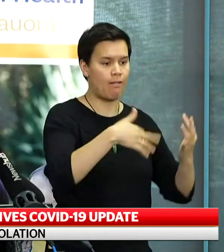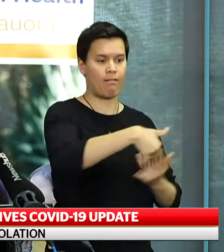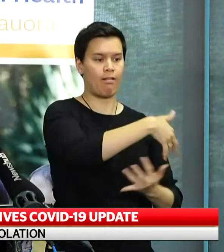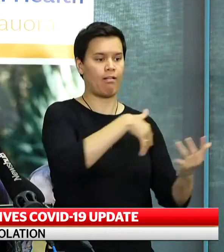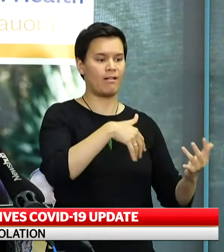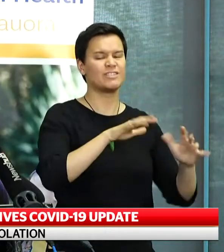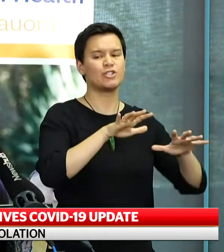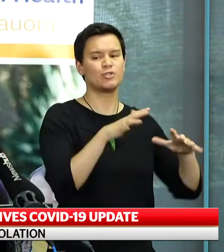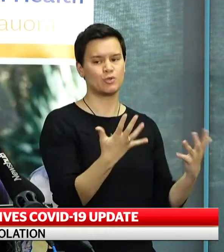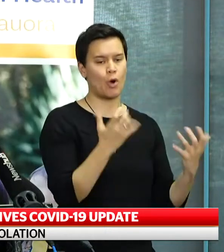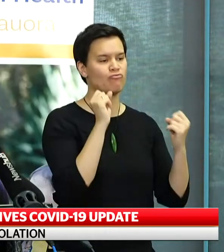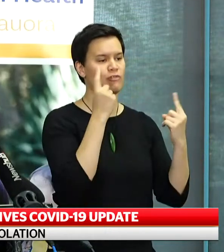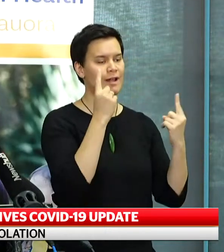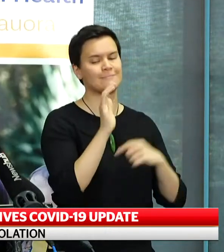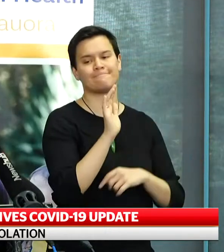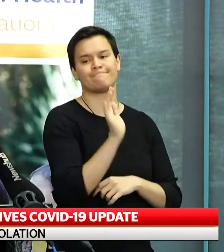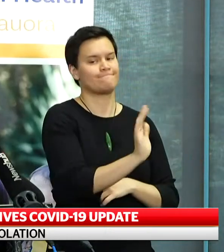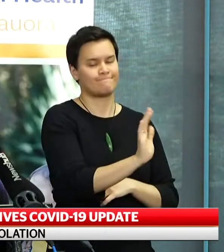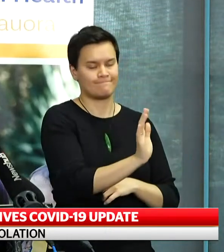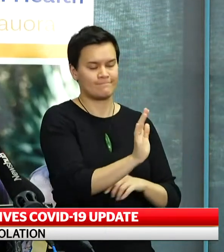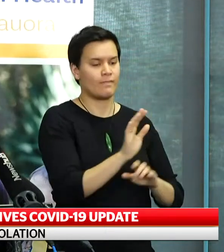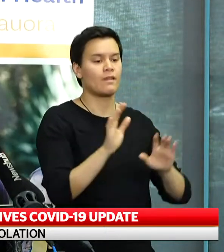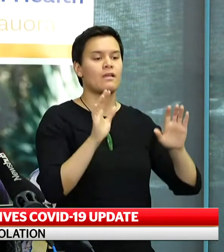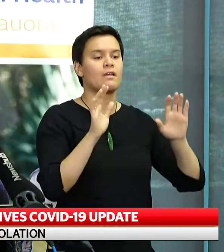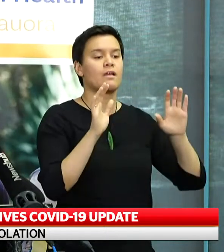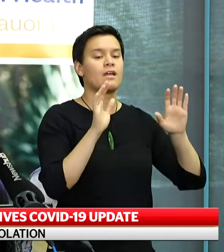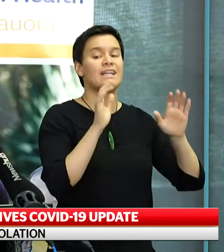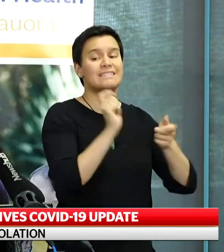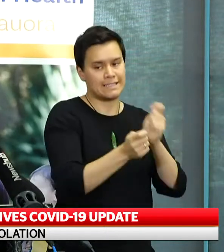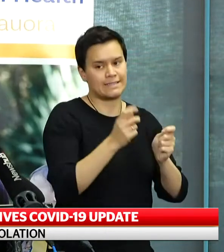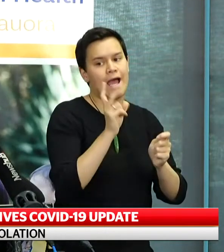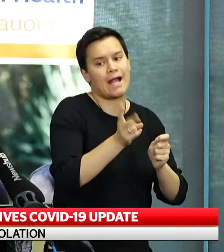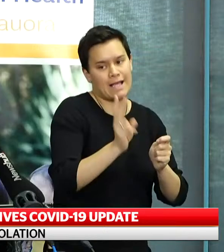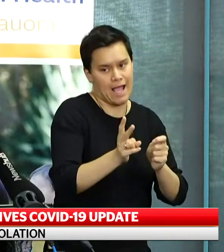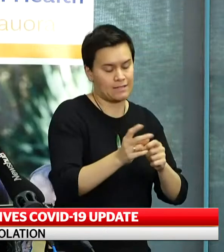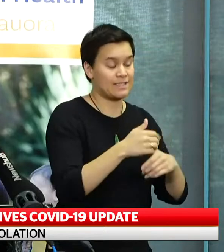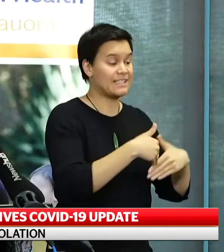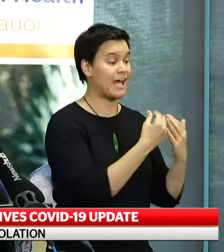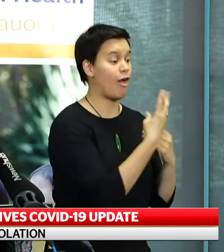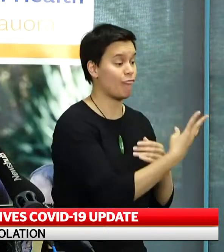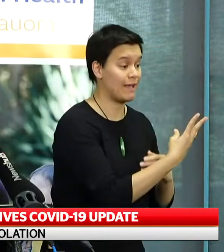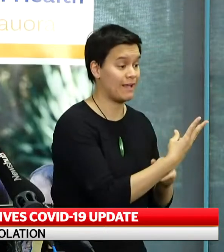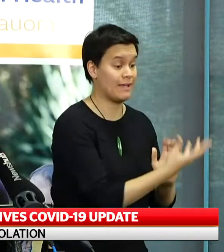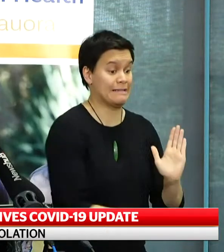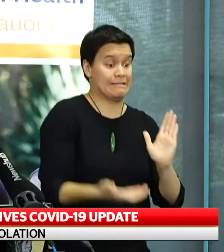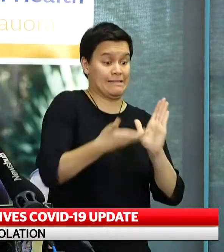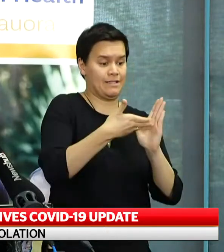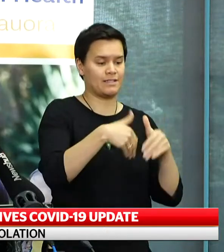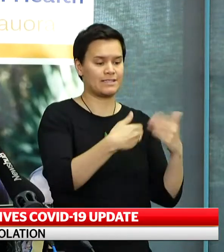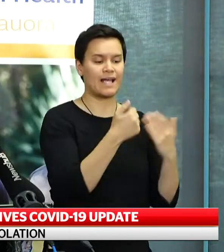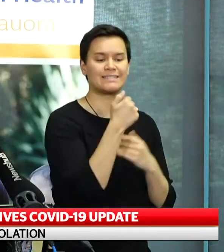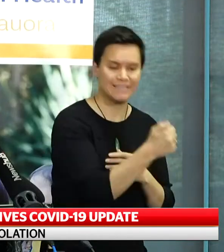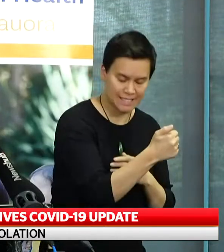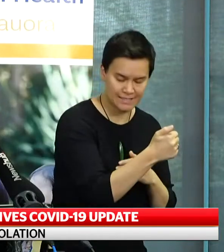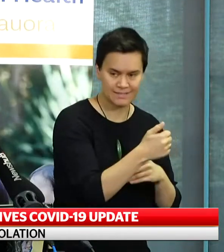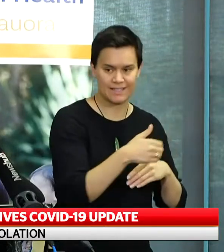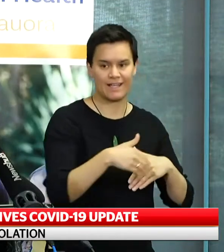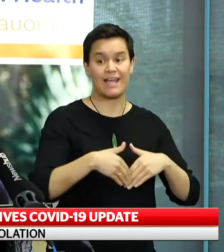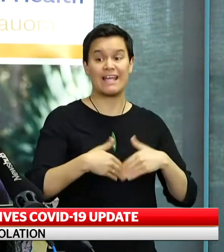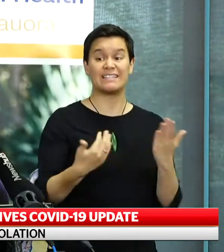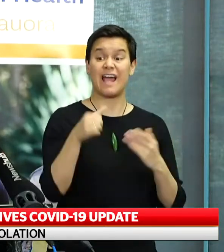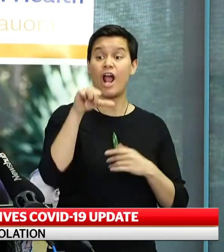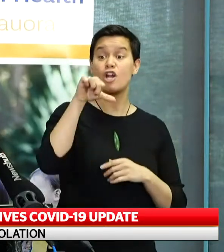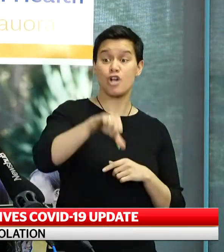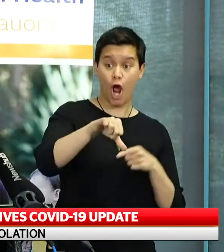clock once we got the day 3 test results back and retested everybody at day 6 as an additional measure. And then the day